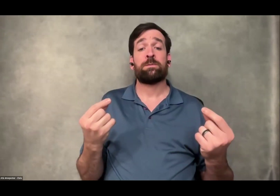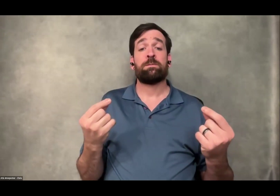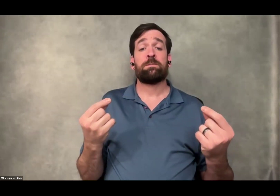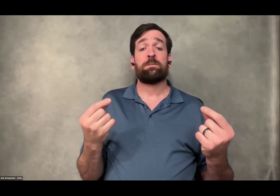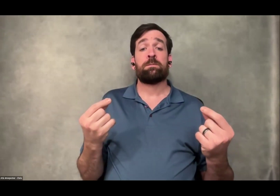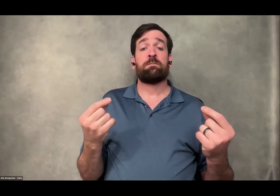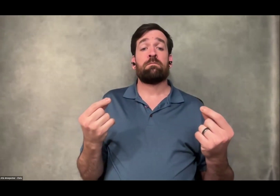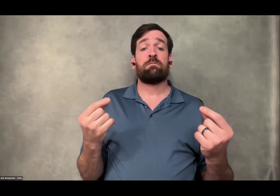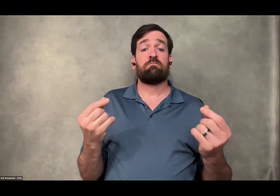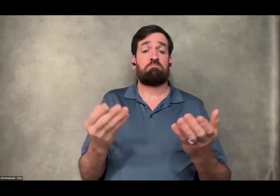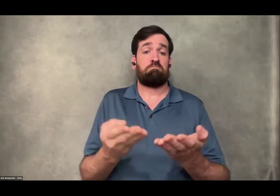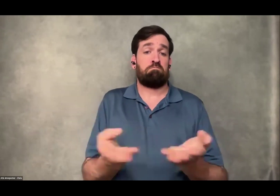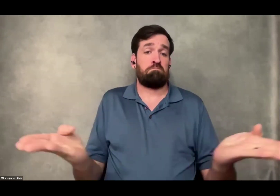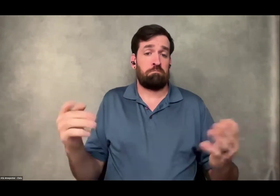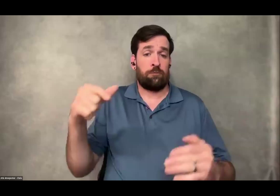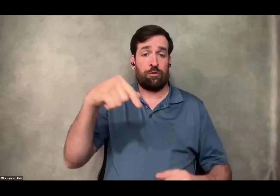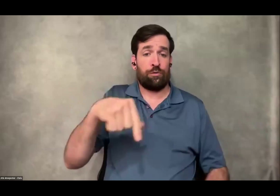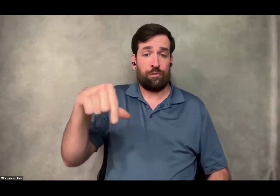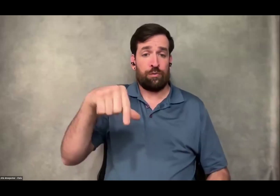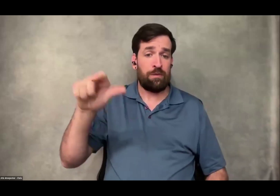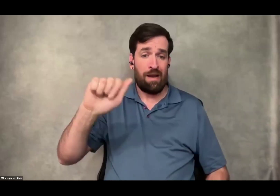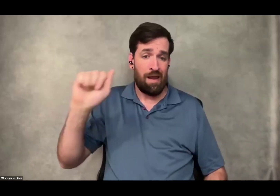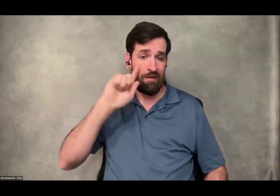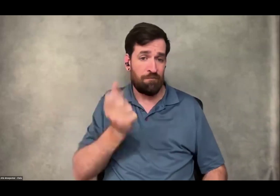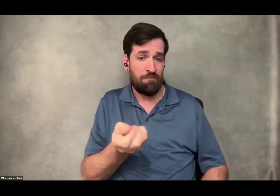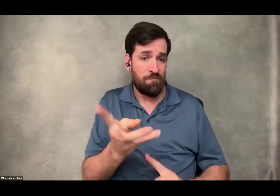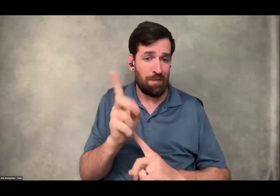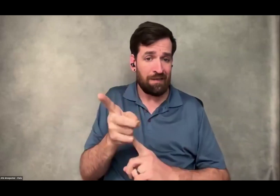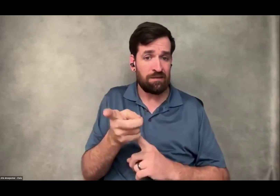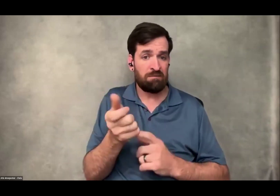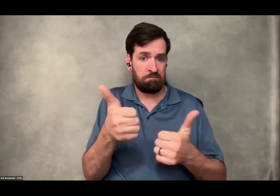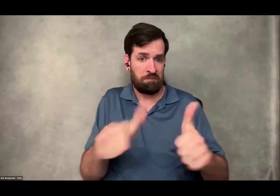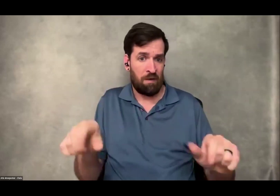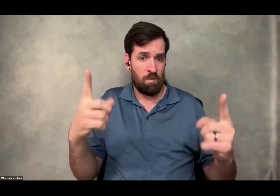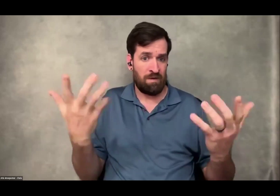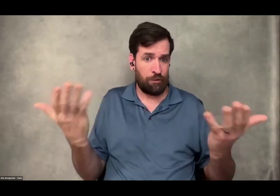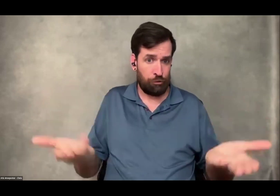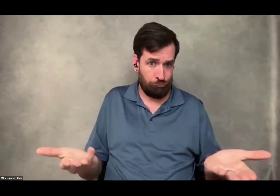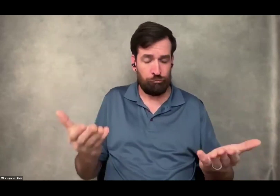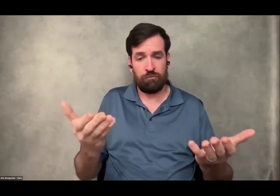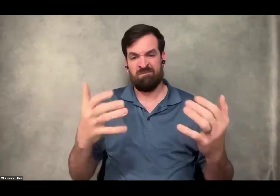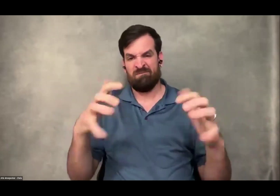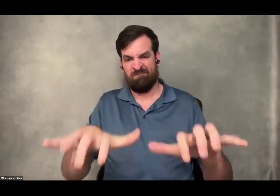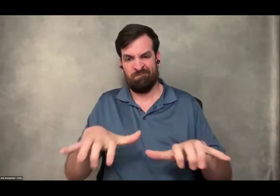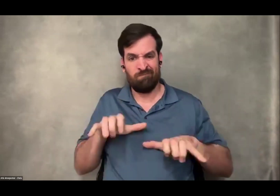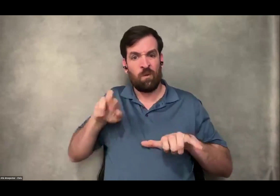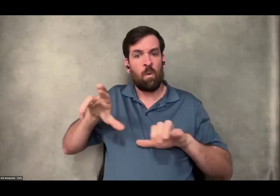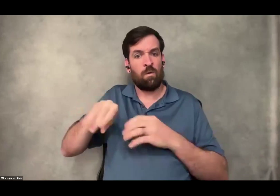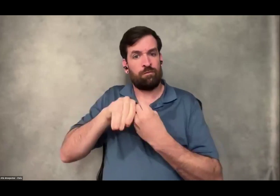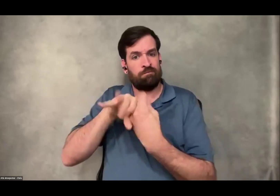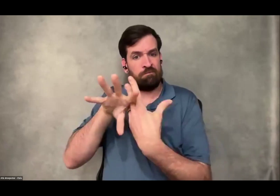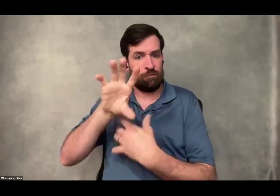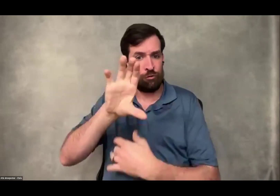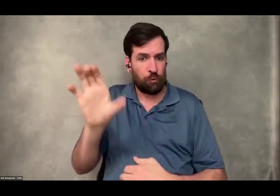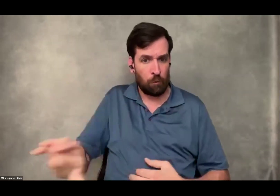going to open it up for Q&A for a few minutes. Any of you in the room or any of you on Zoom who have